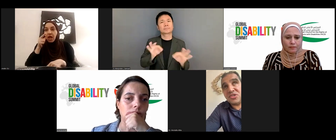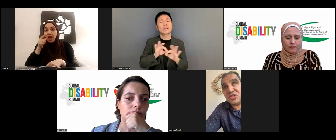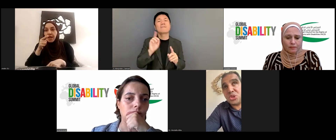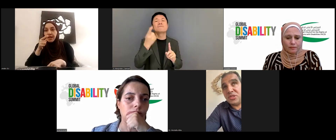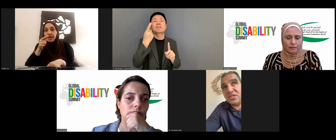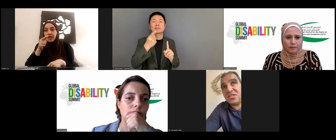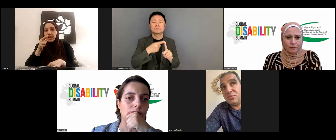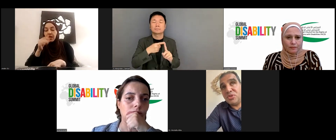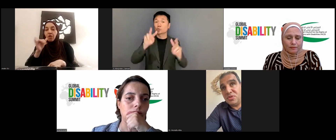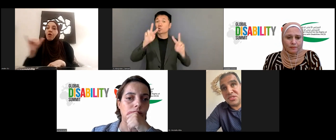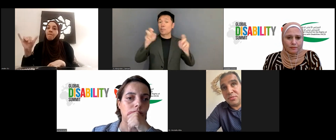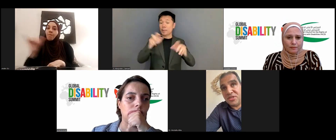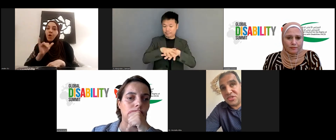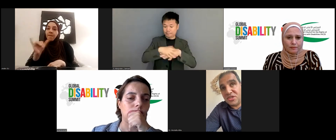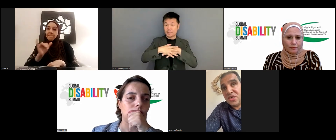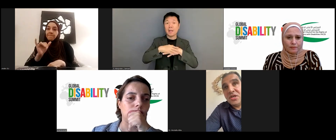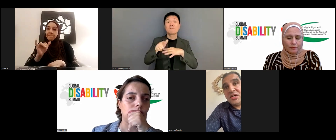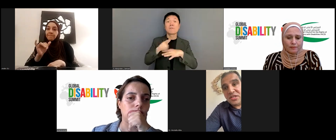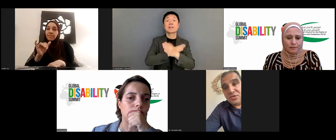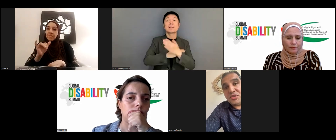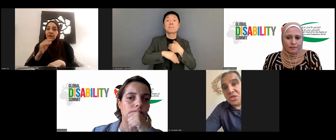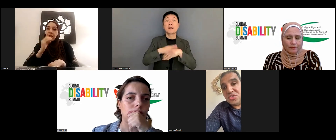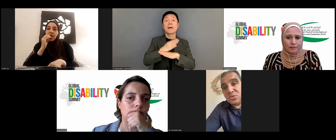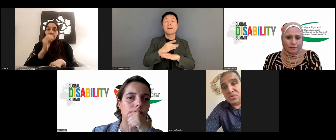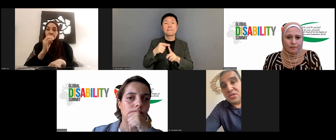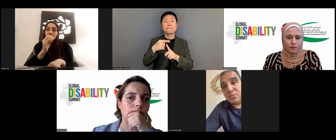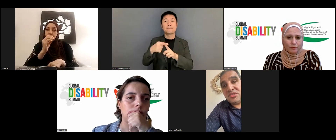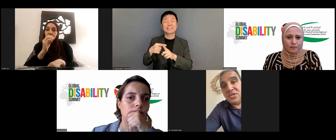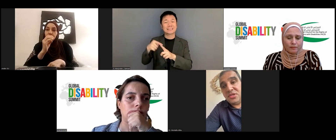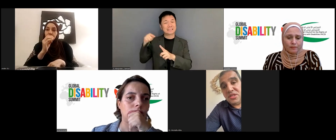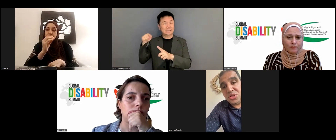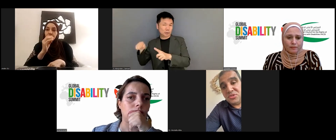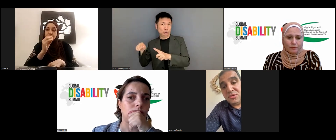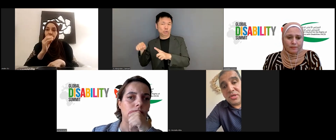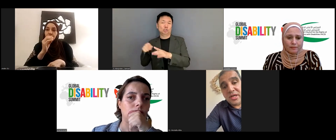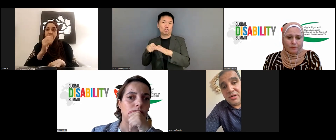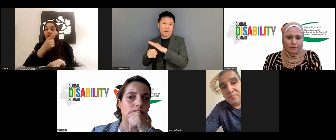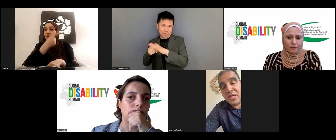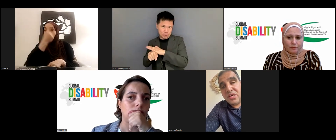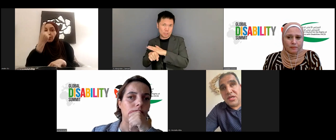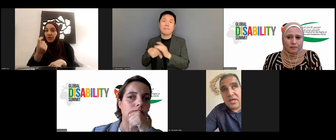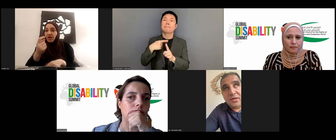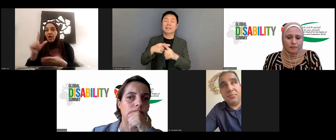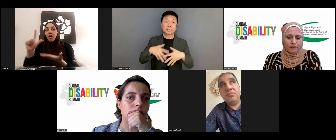of intersectionality between disability and refugees, or disability and gender,